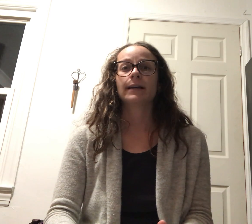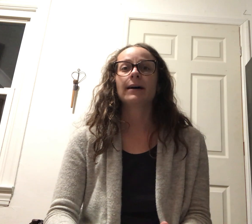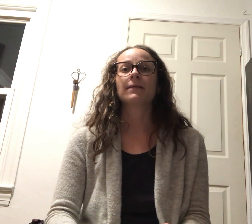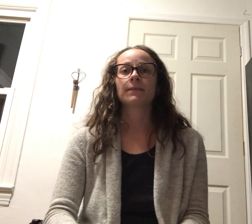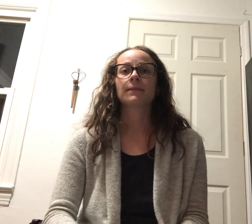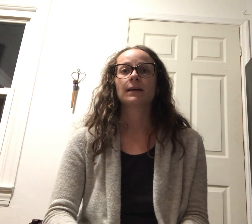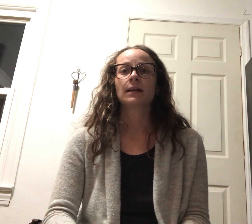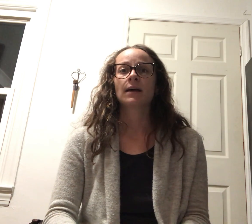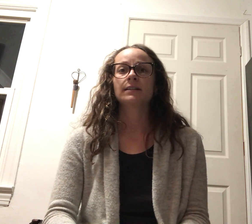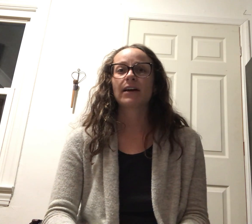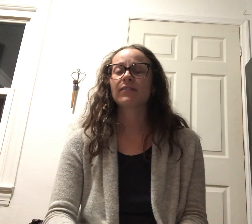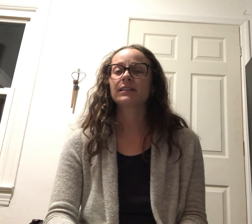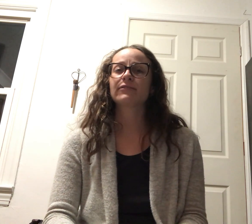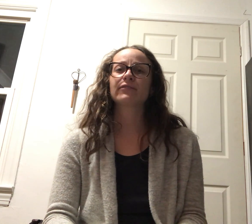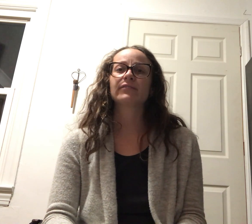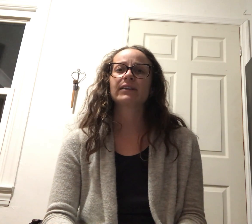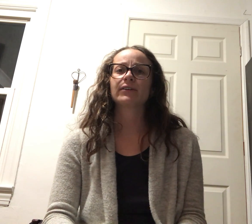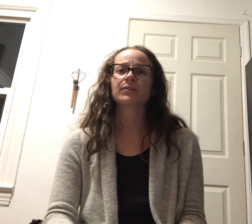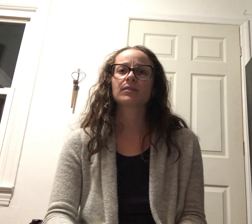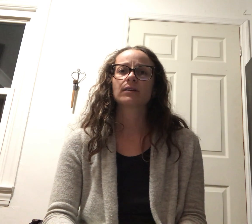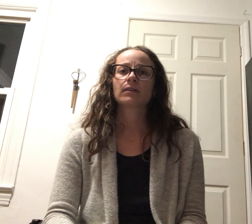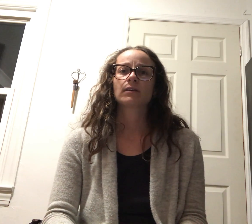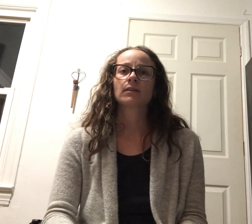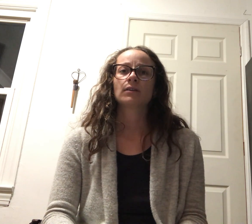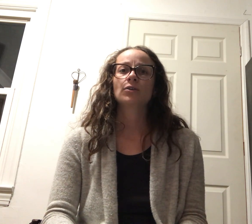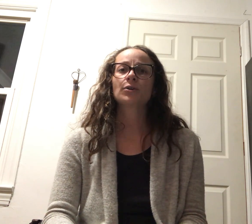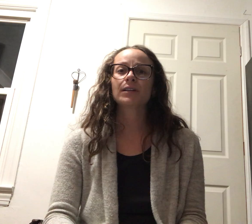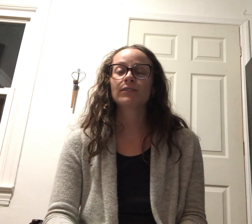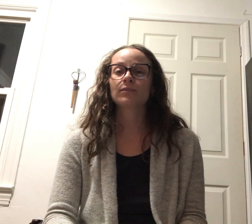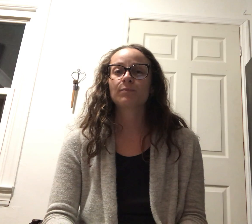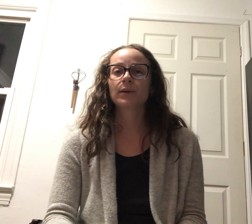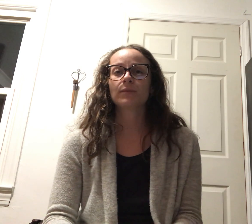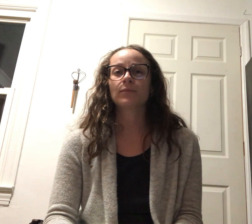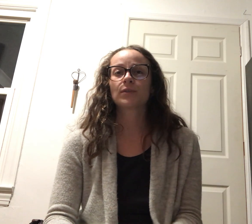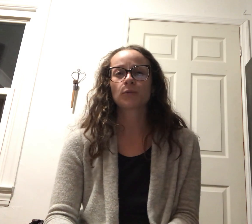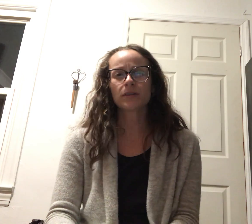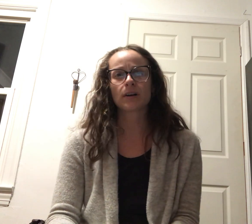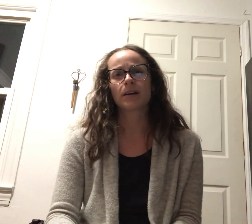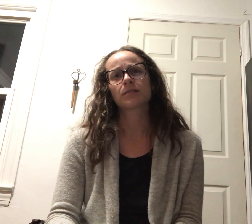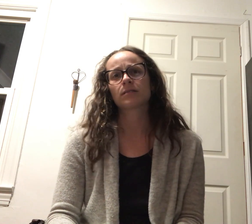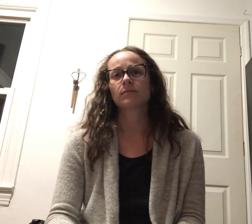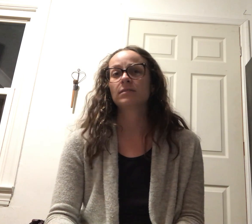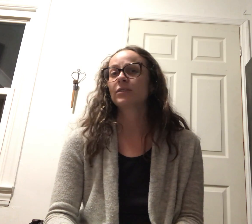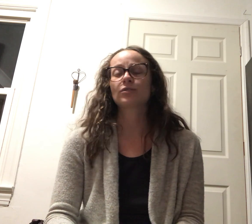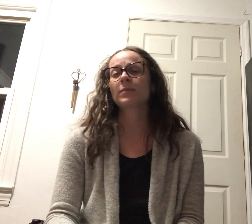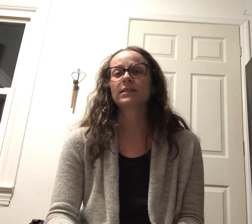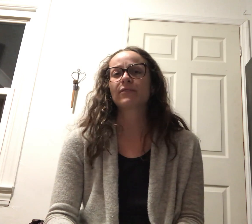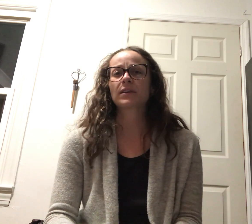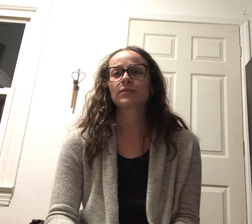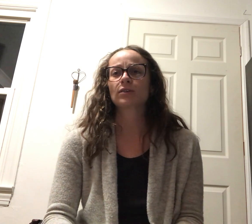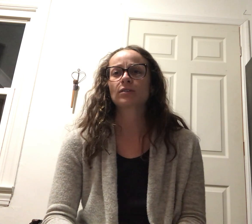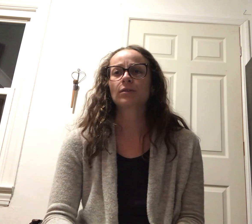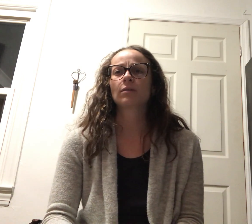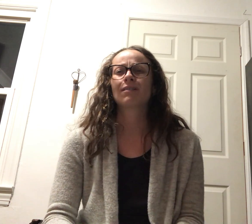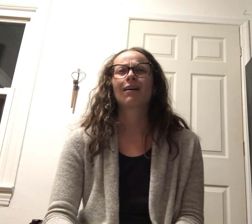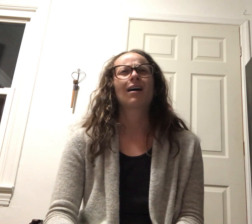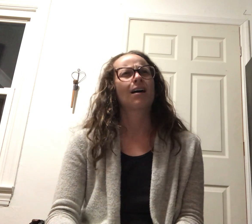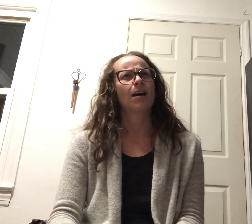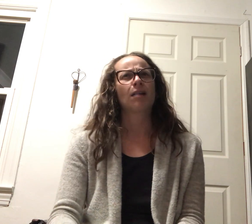Yeah, definitely different flavors. You can even put it with soy sauce. There's so many different things you could do. Soy sauce, I